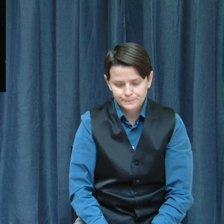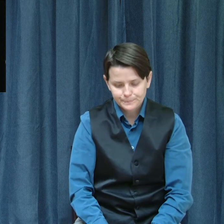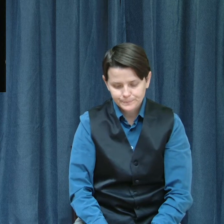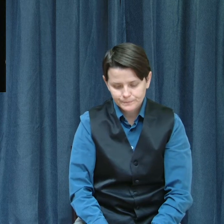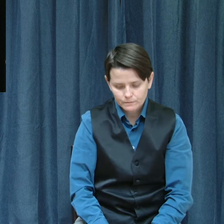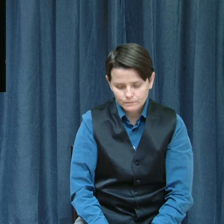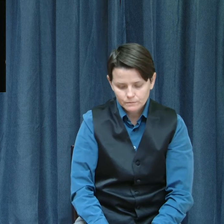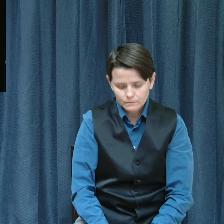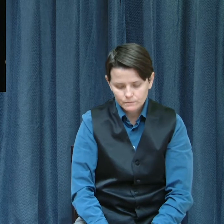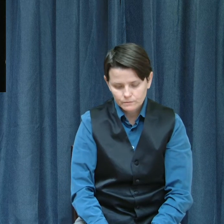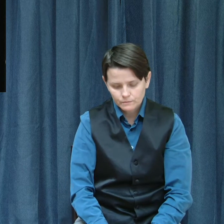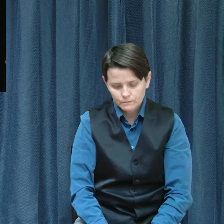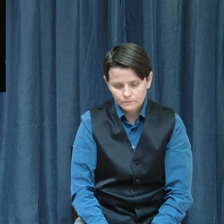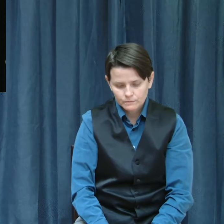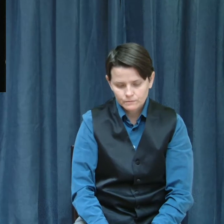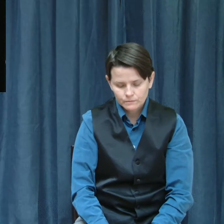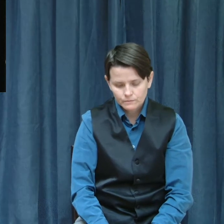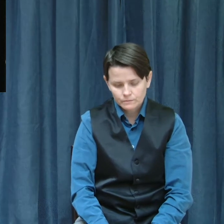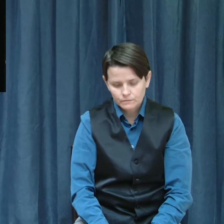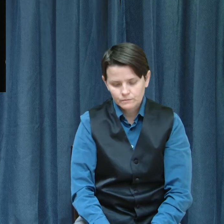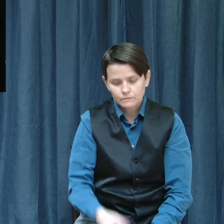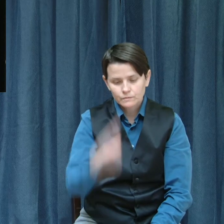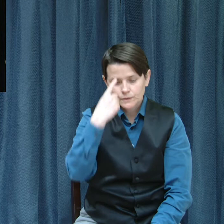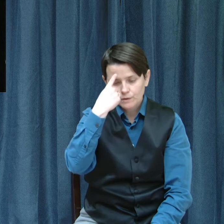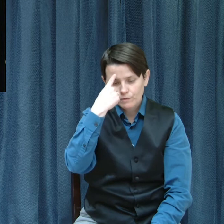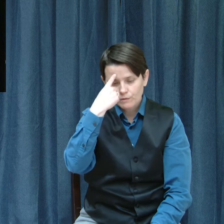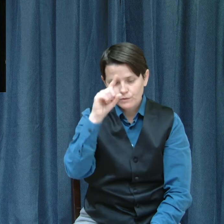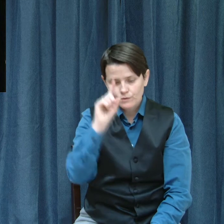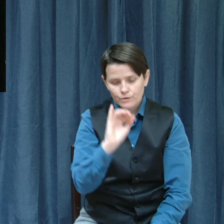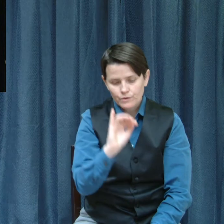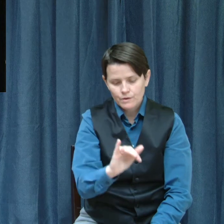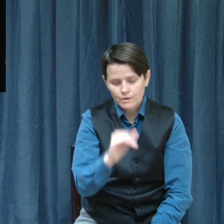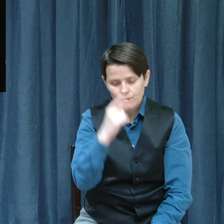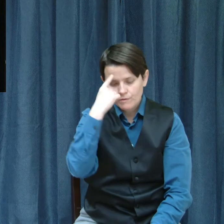And for this, and for all things, we are so truly grateful.